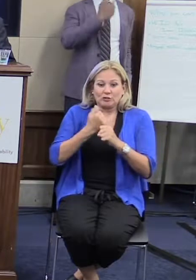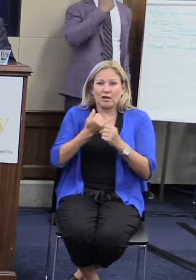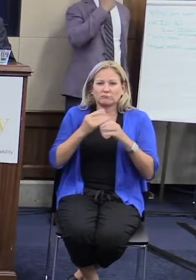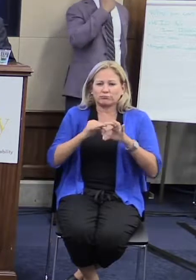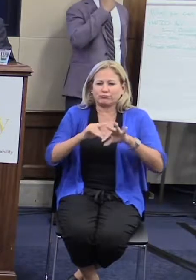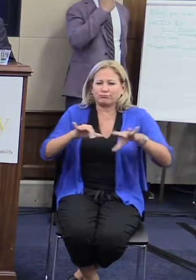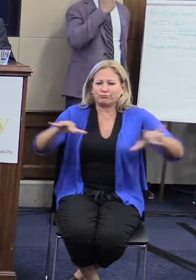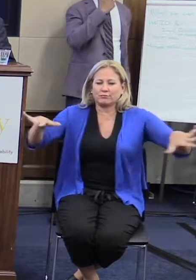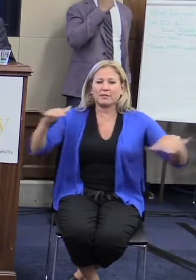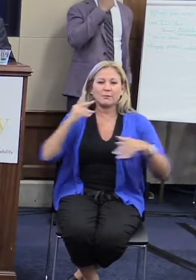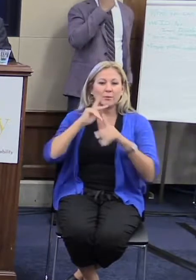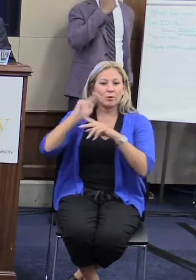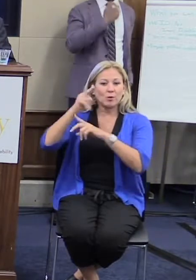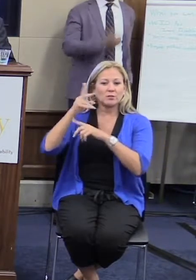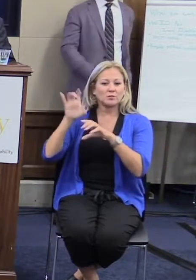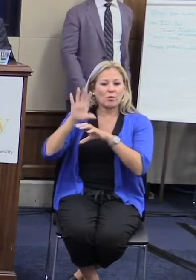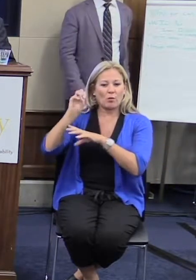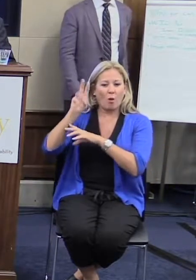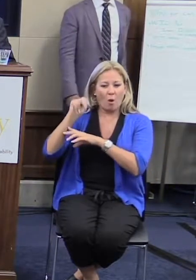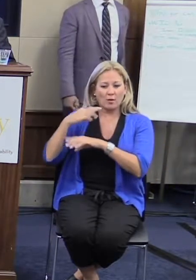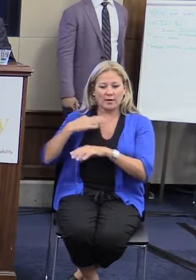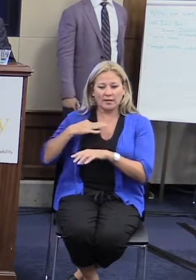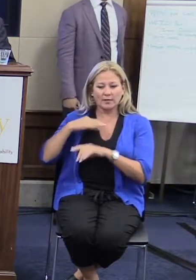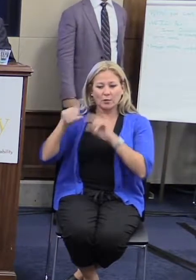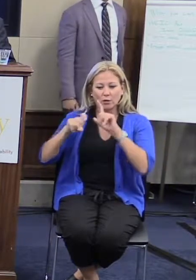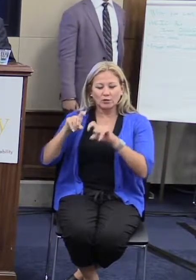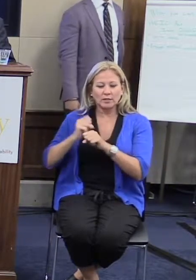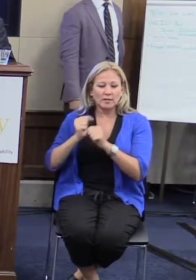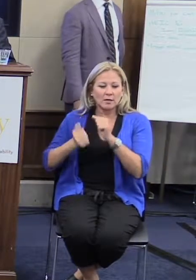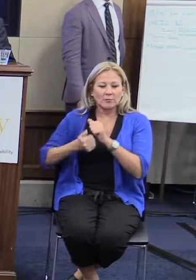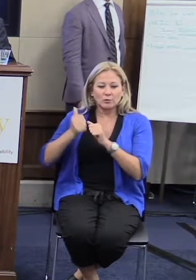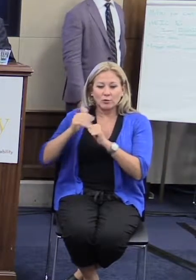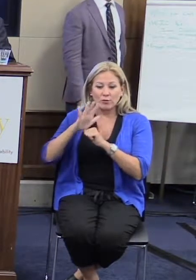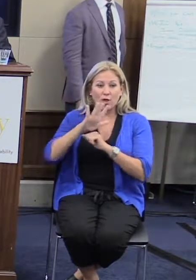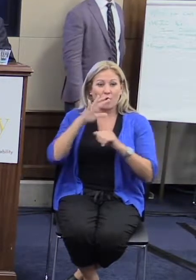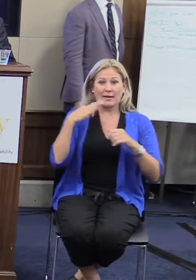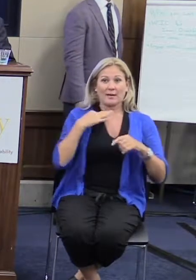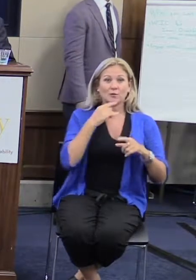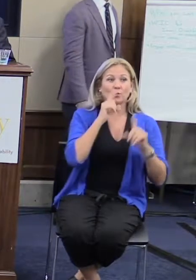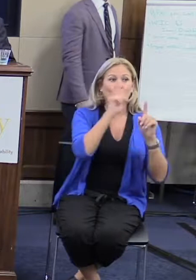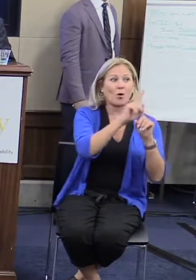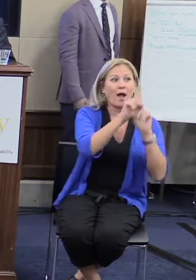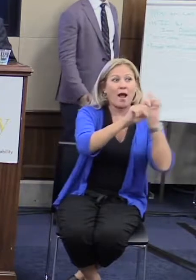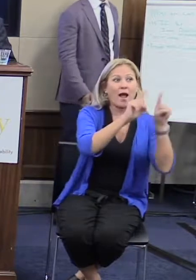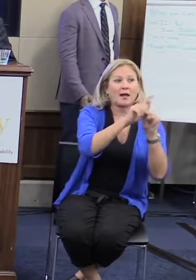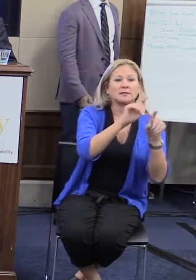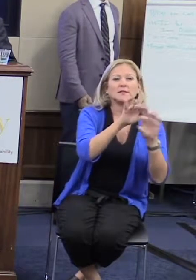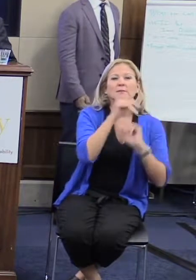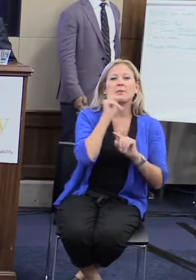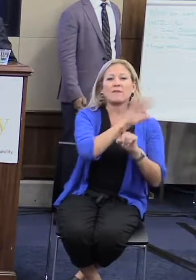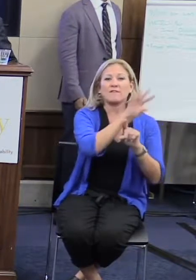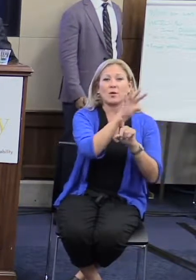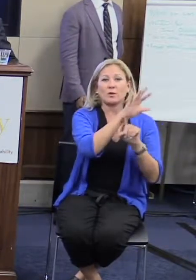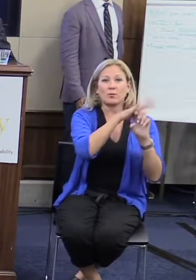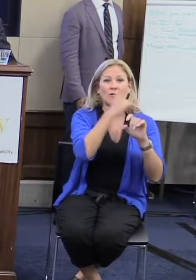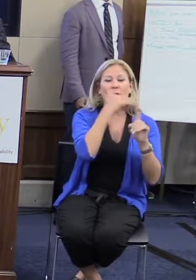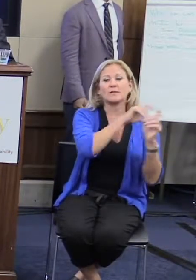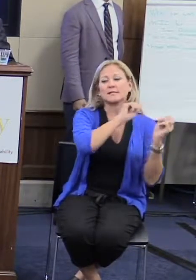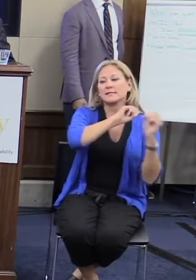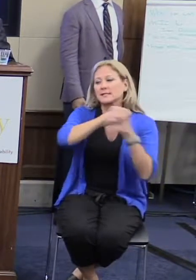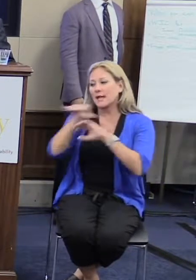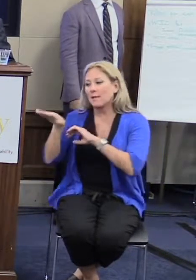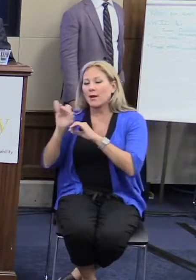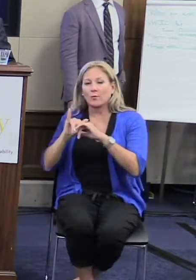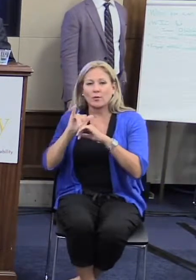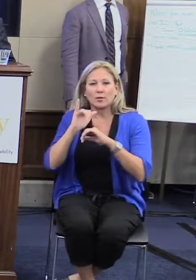Hampshire have done their own candidate questionnaire, getting a majority of candidates to send back videos and responses. It is being